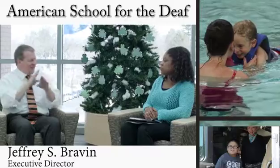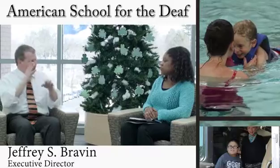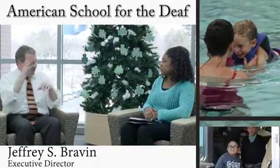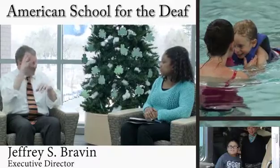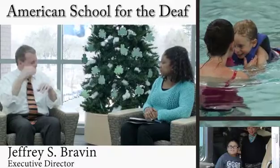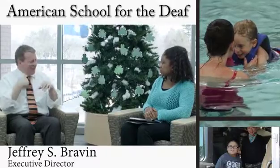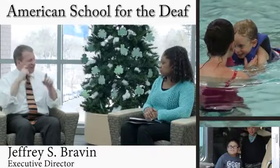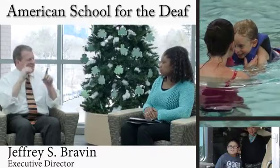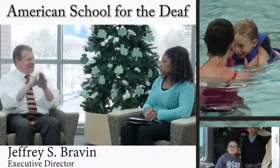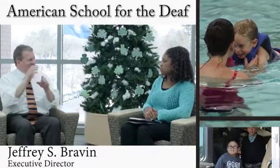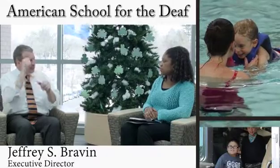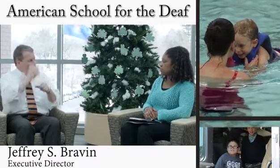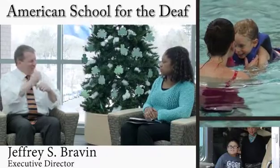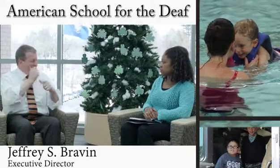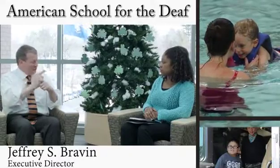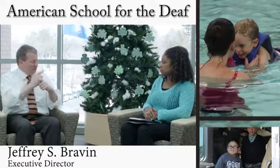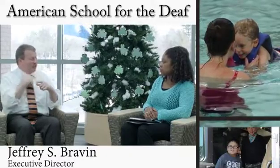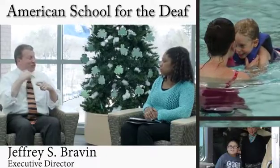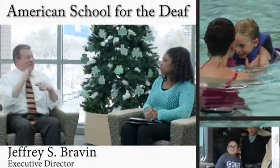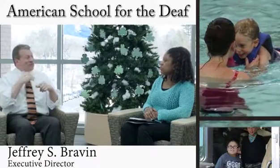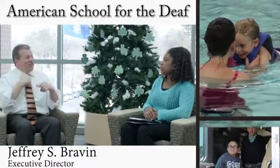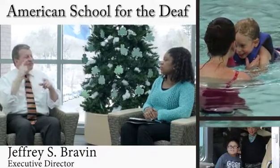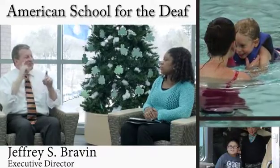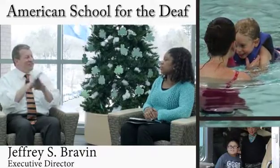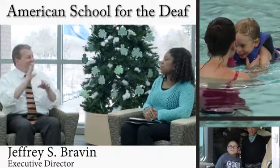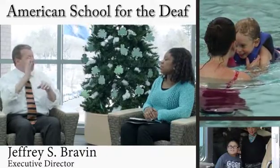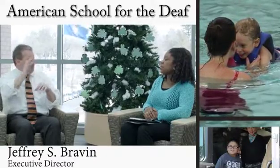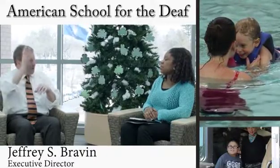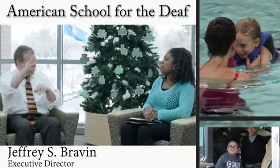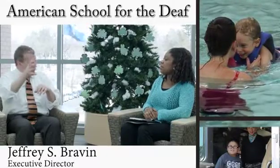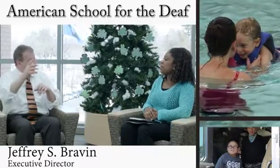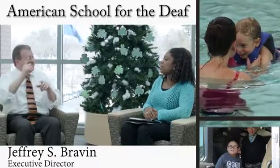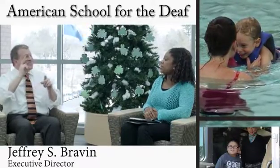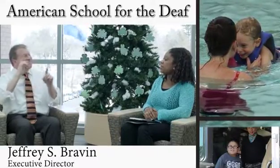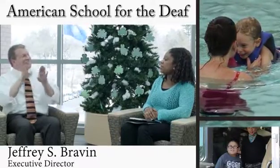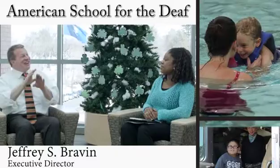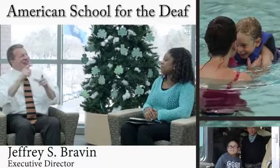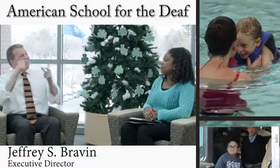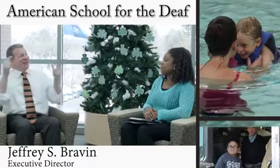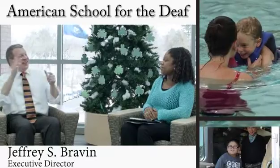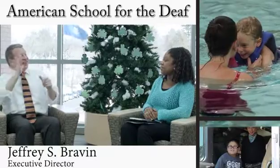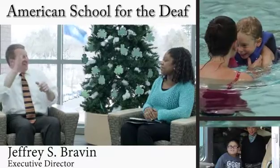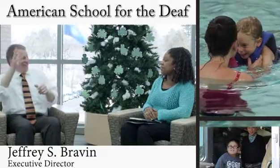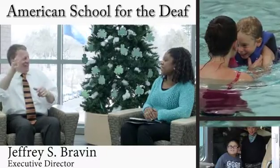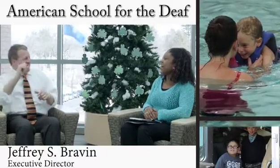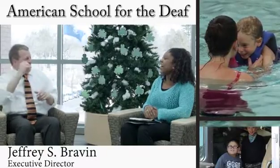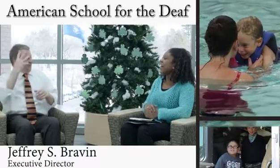family. My parents are deaf. My brother and sister are also deaf. Also deaf grandparents,